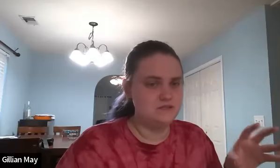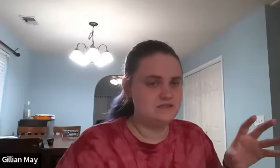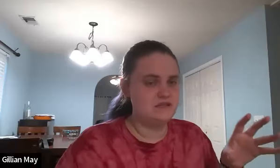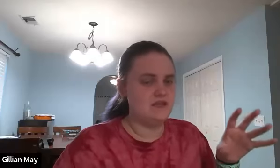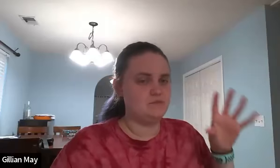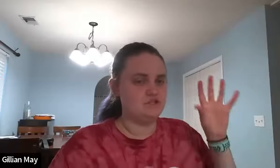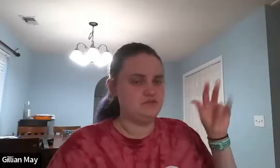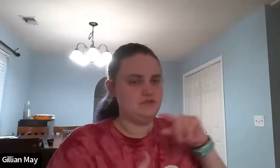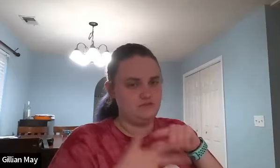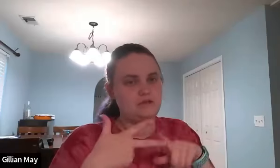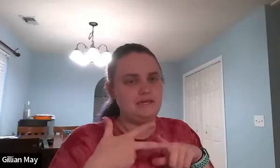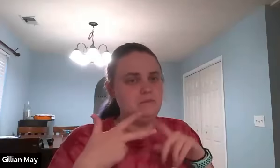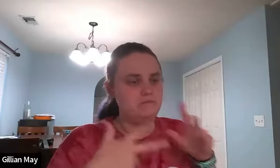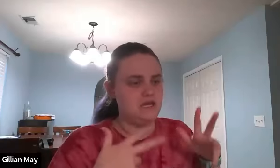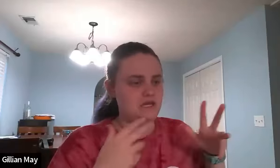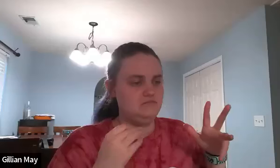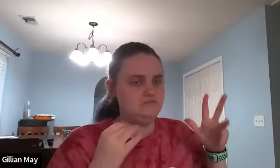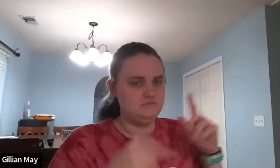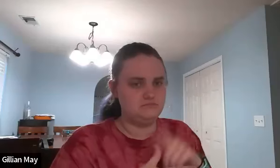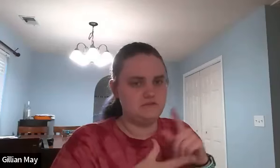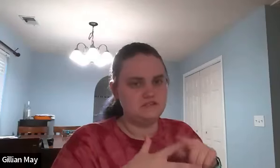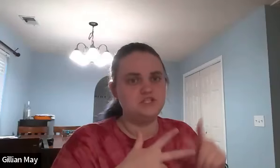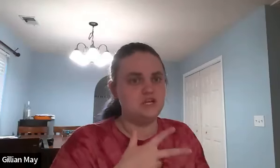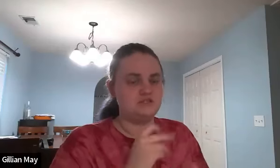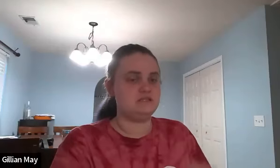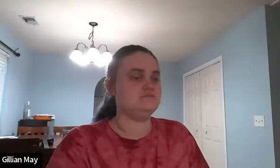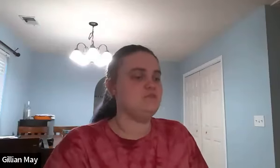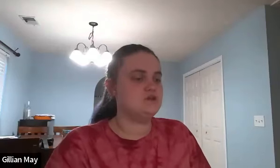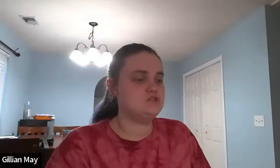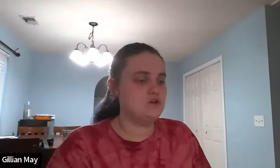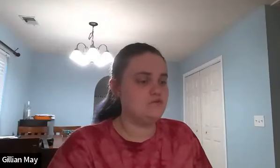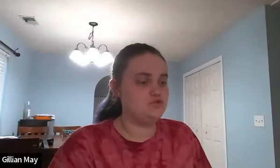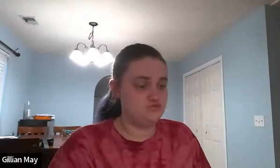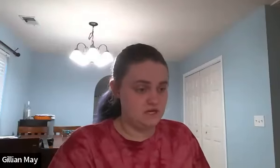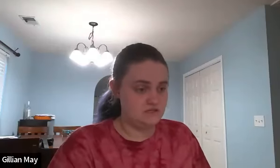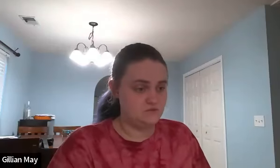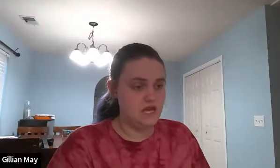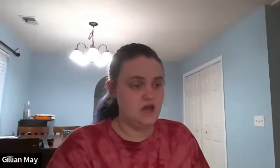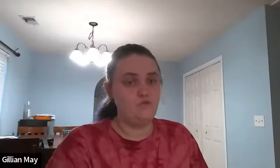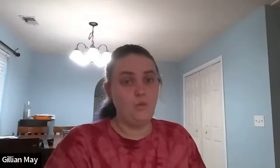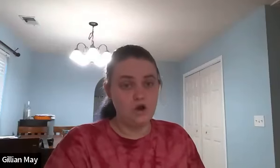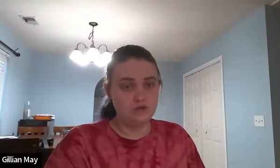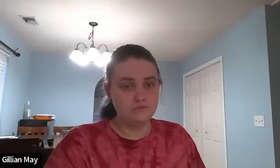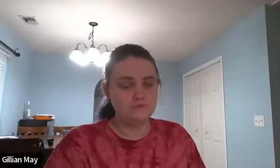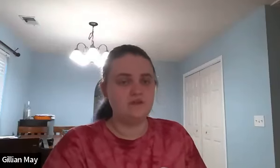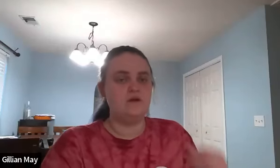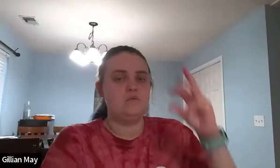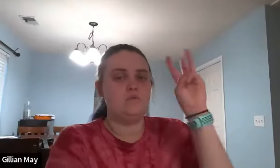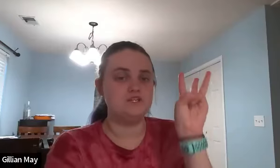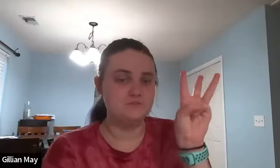sweets, and then I'm going to do like the 3 main breakfast, lunch, dinner signs. So for drinks, we have water. Water is going to be